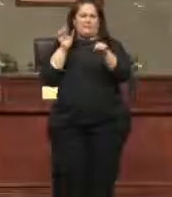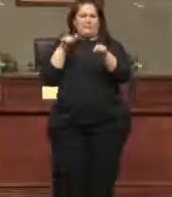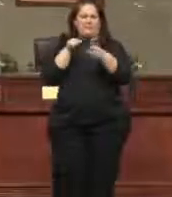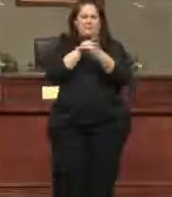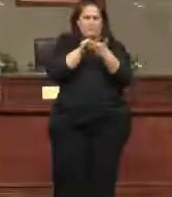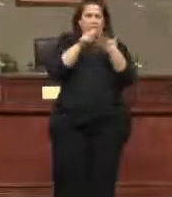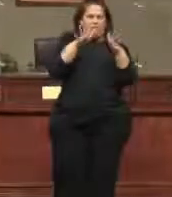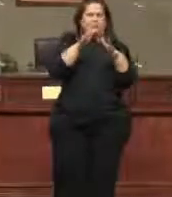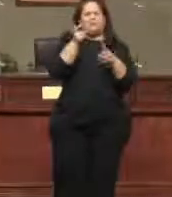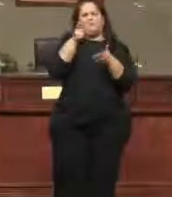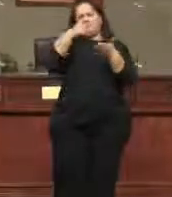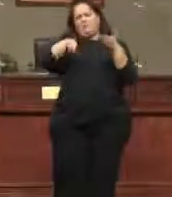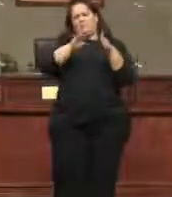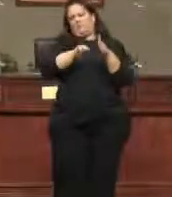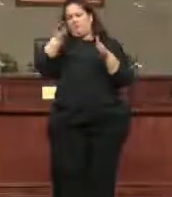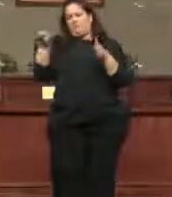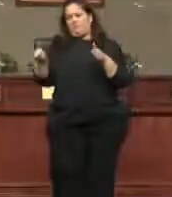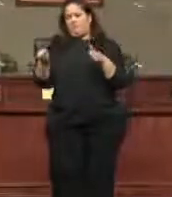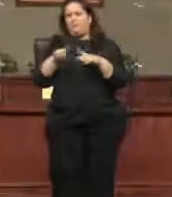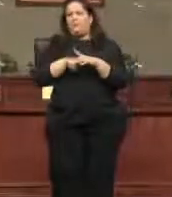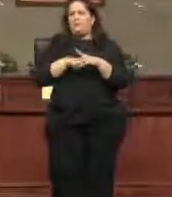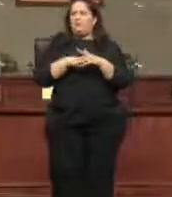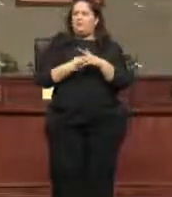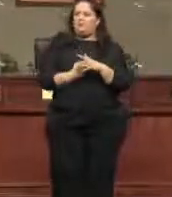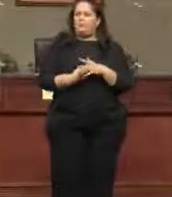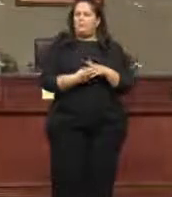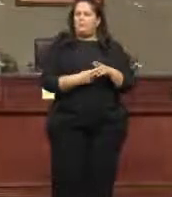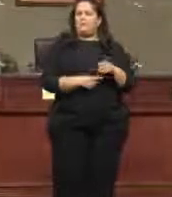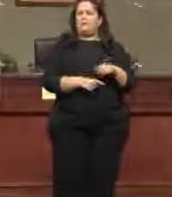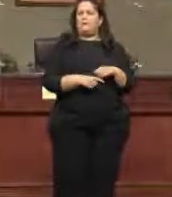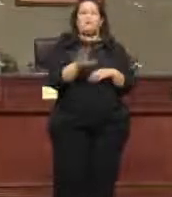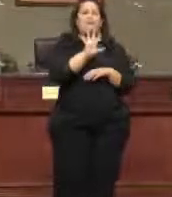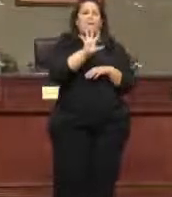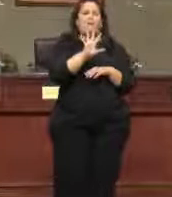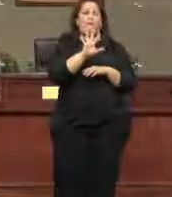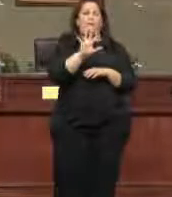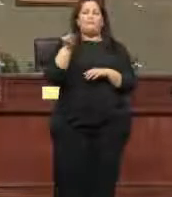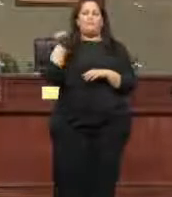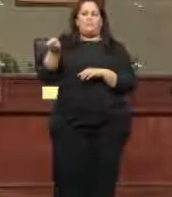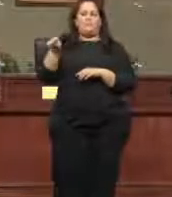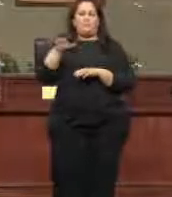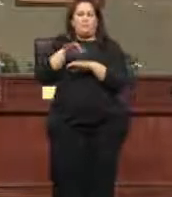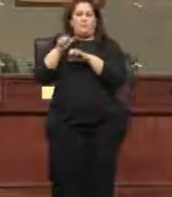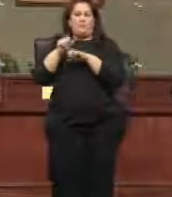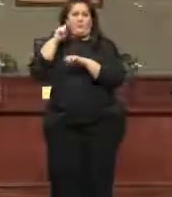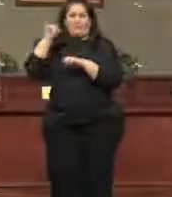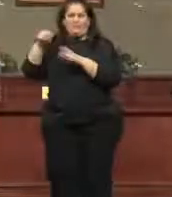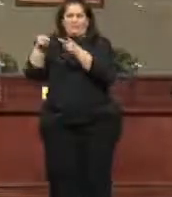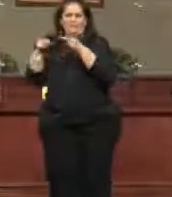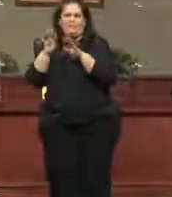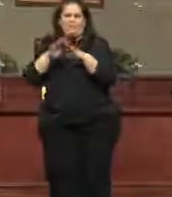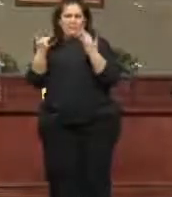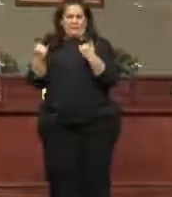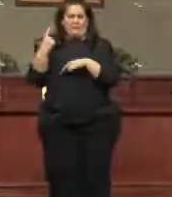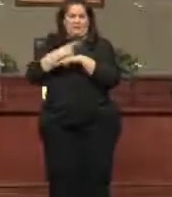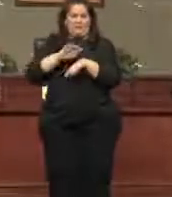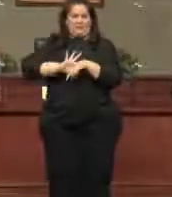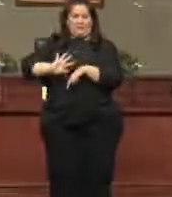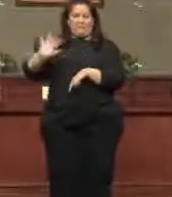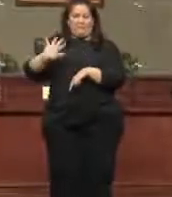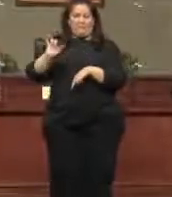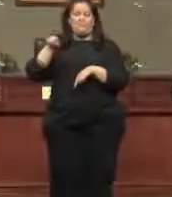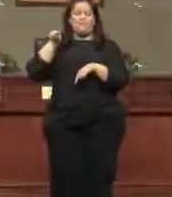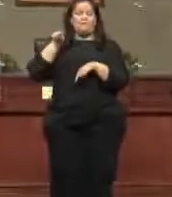Beginning today at 5 p.m., appointments for the Silver Star site will open. The site will be